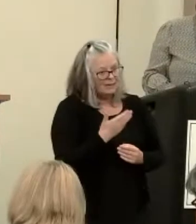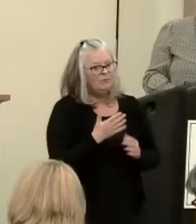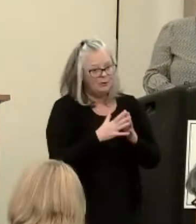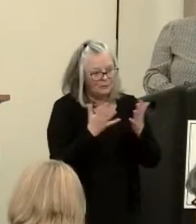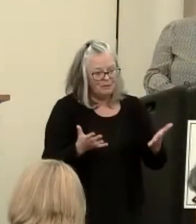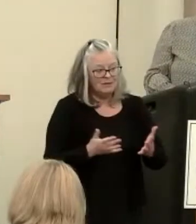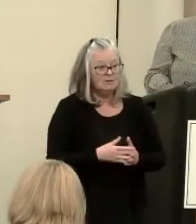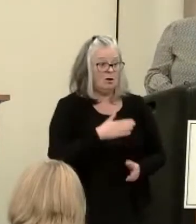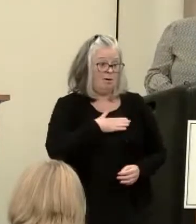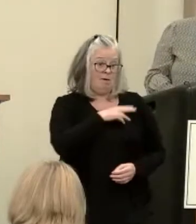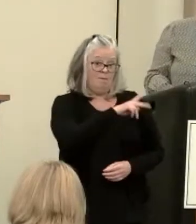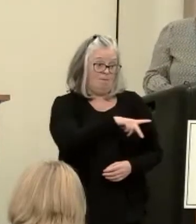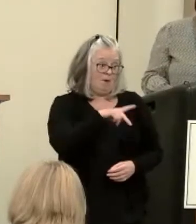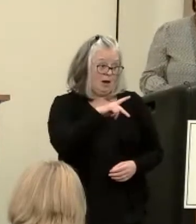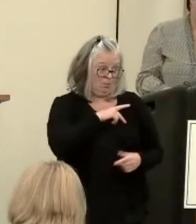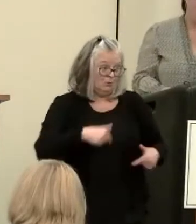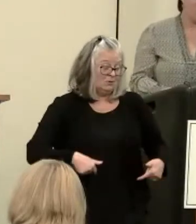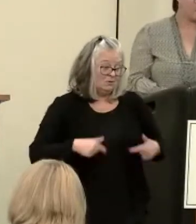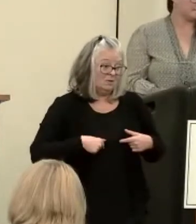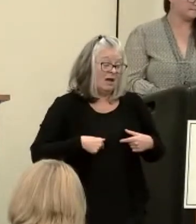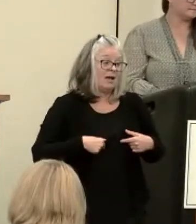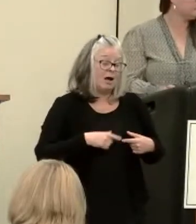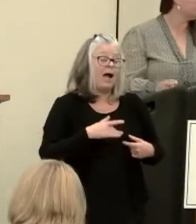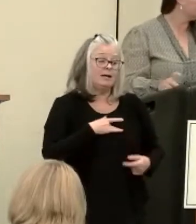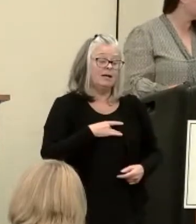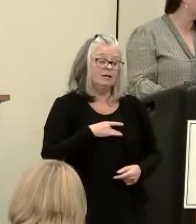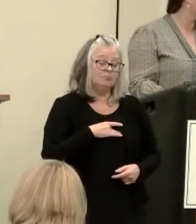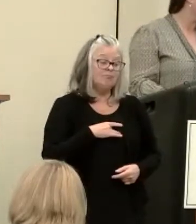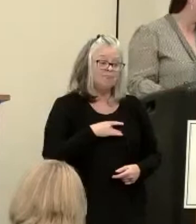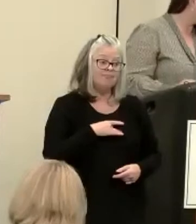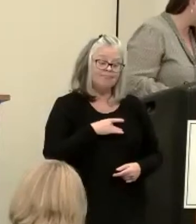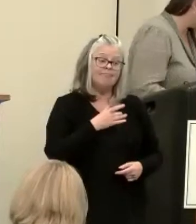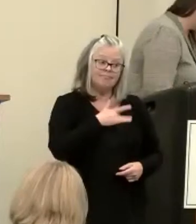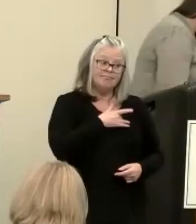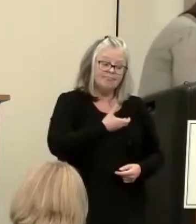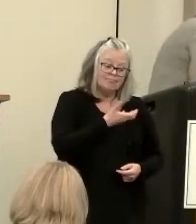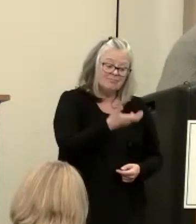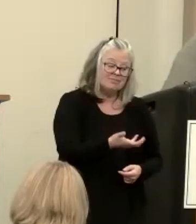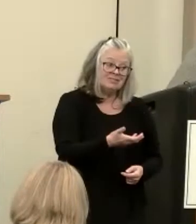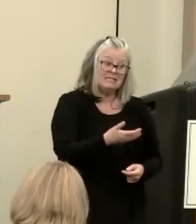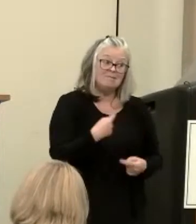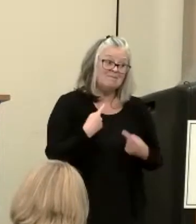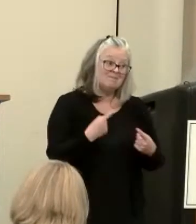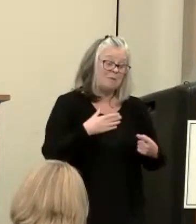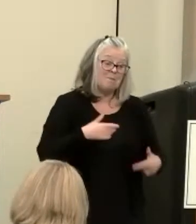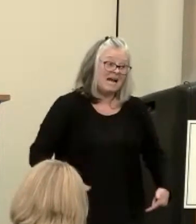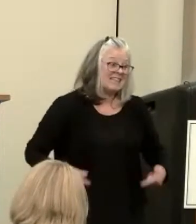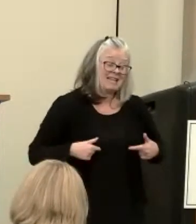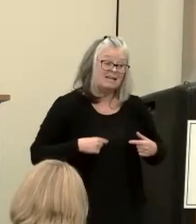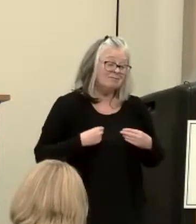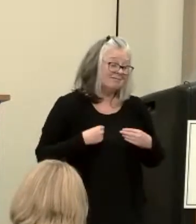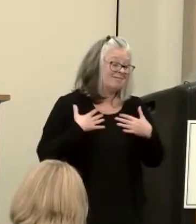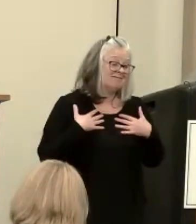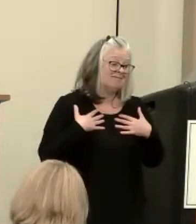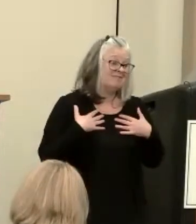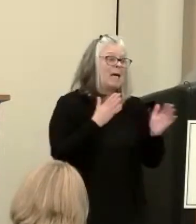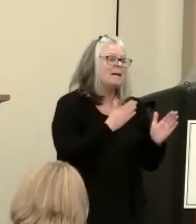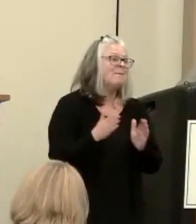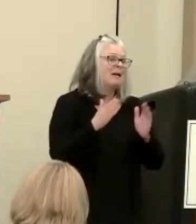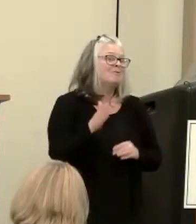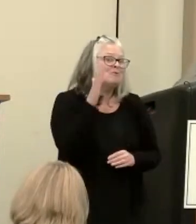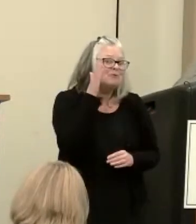my personal life, I can wholeheartedly say that one of the greatest joys of my life has been planning for the future and looking